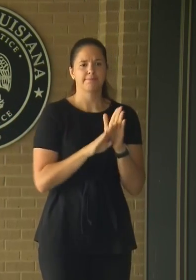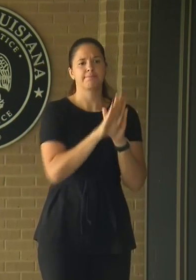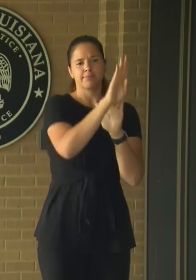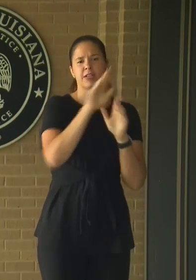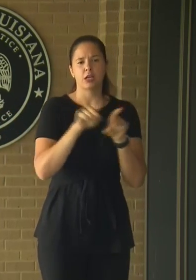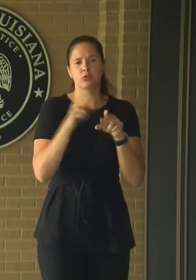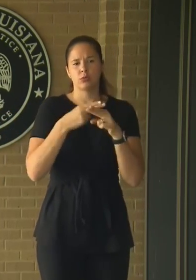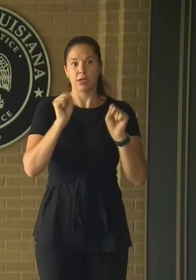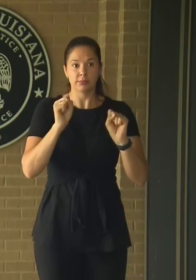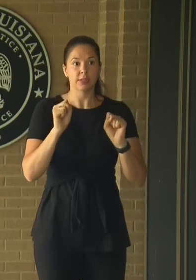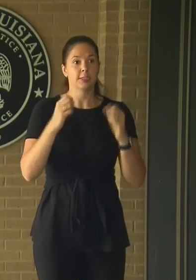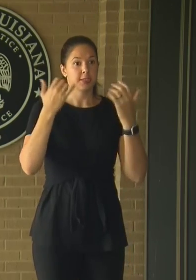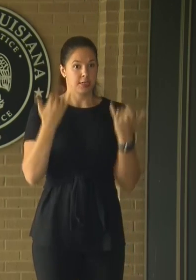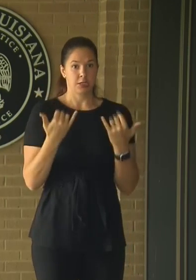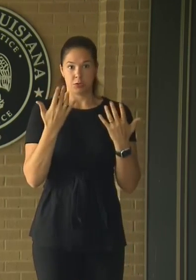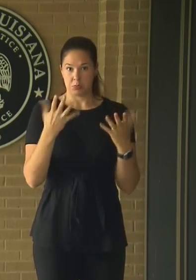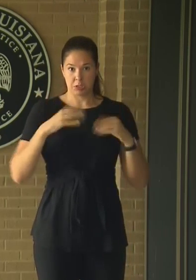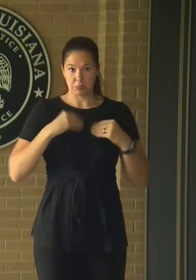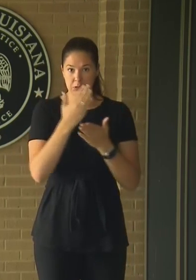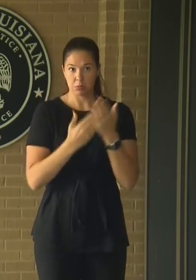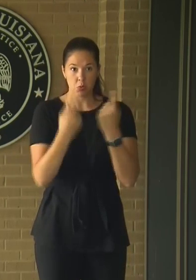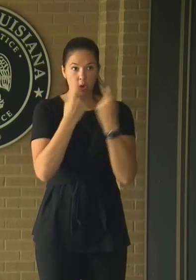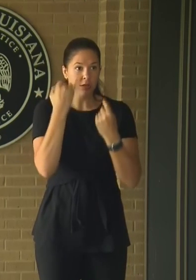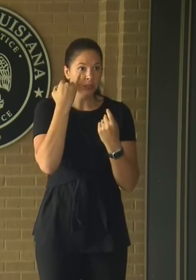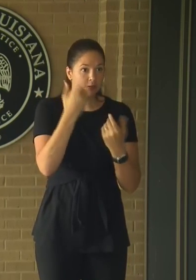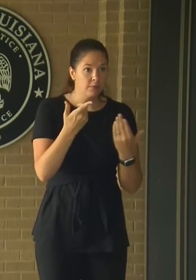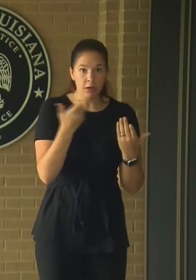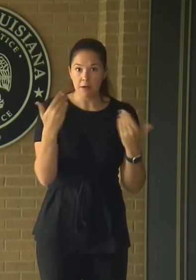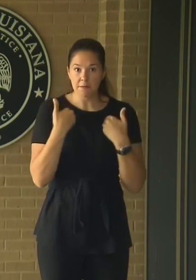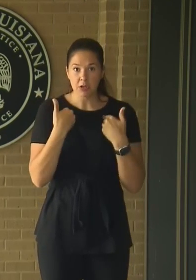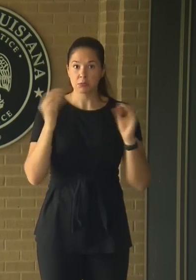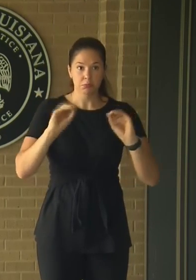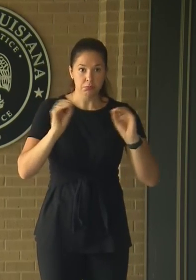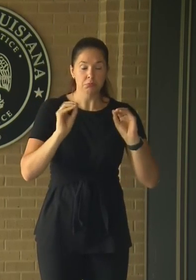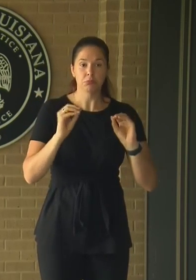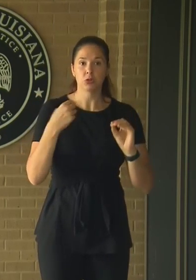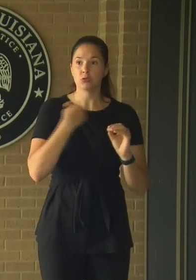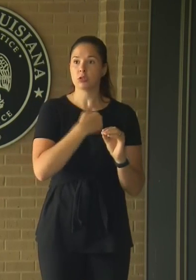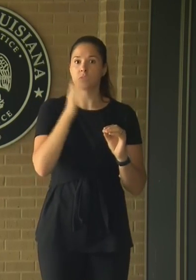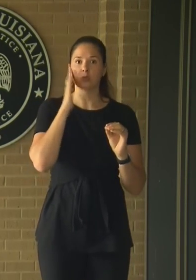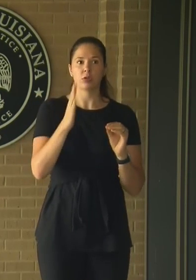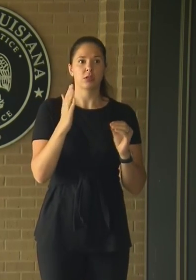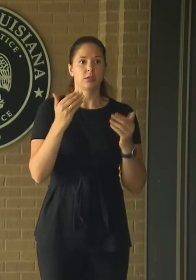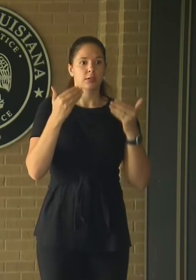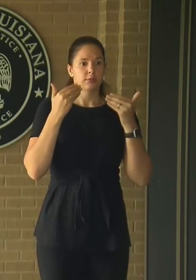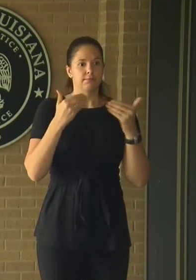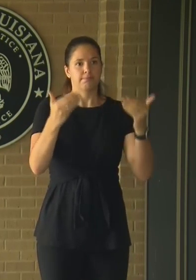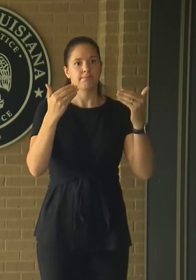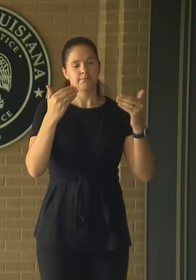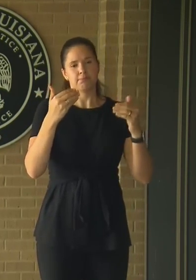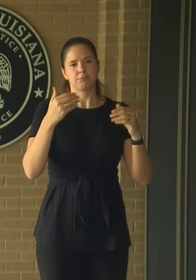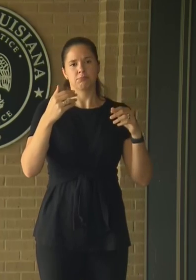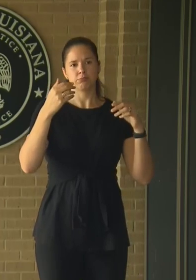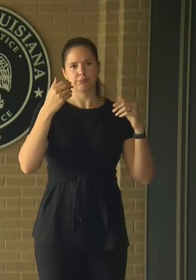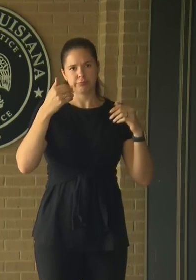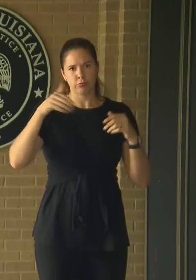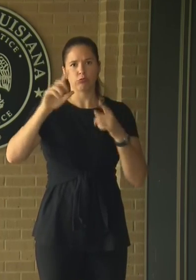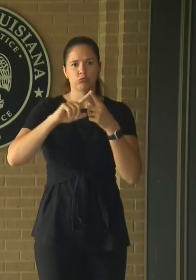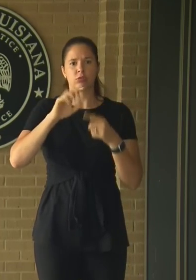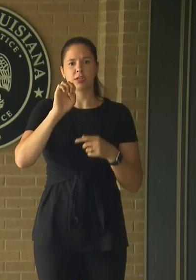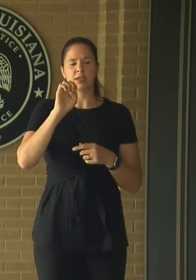So with that, we're going to take a couple of questions if you have them. And if you don't, we're going to be moving to Allen Parish and to